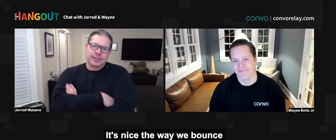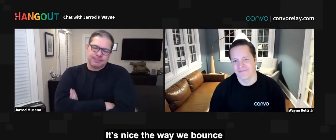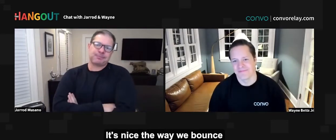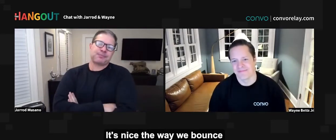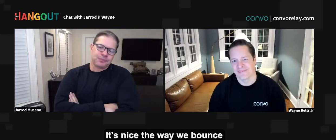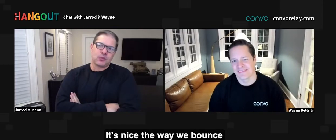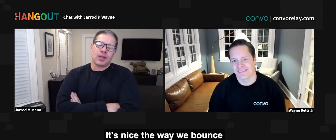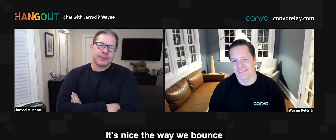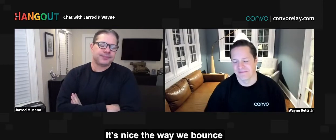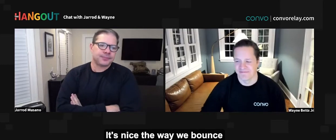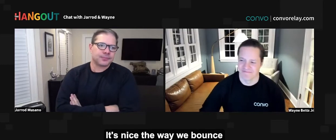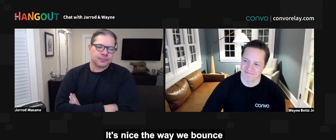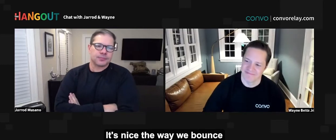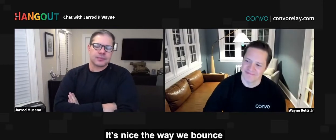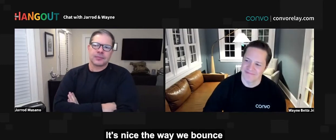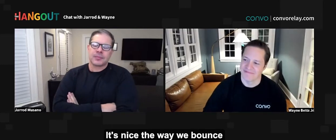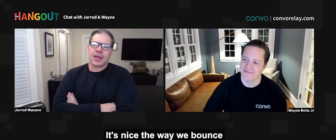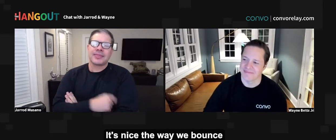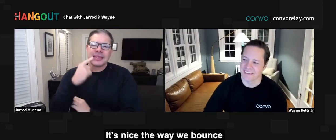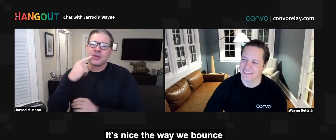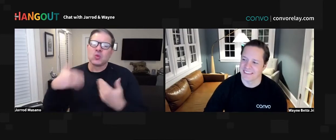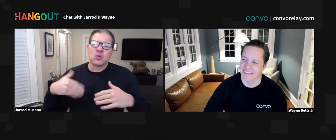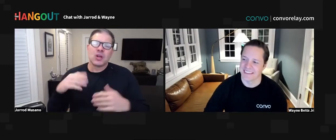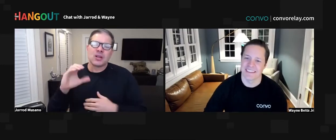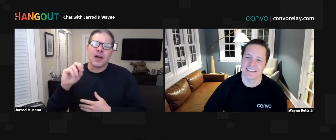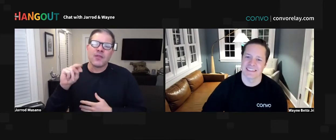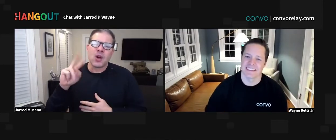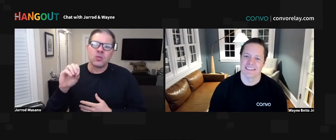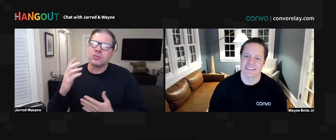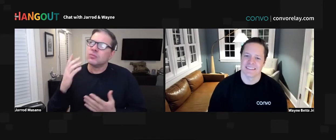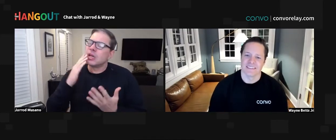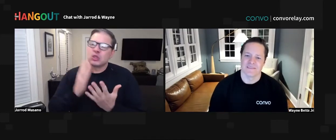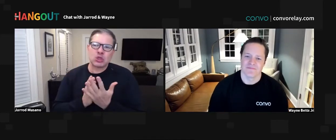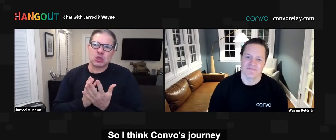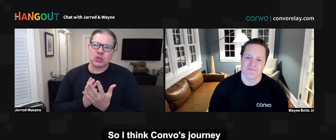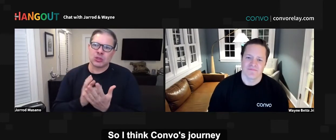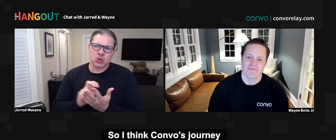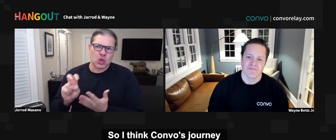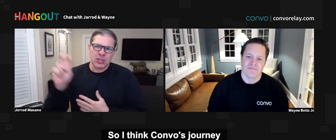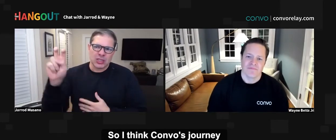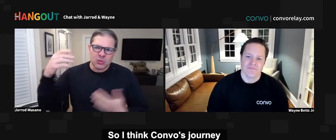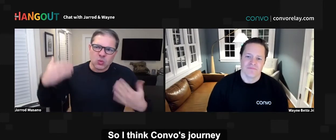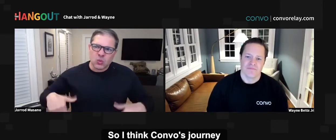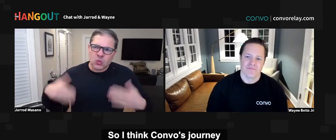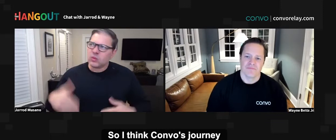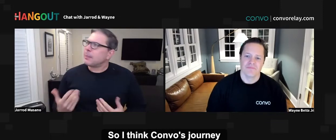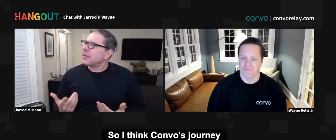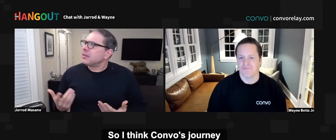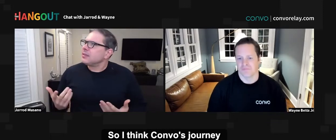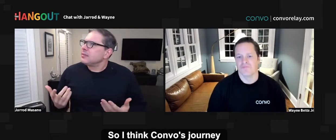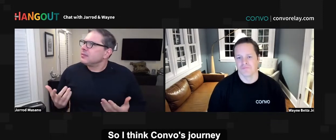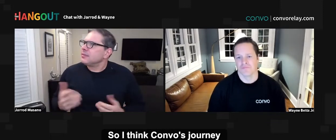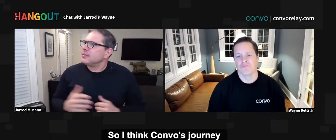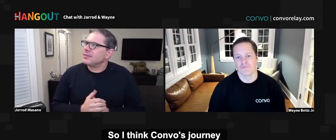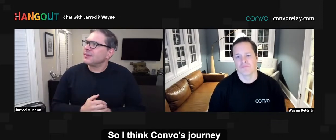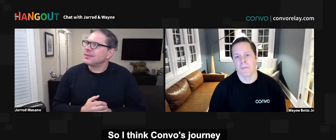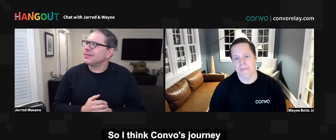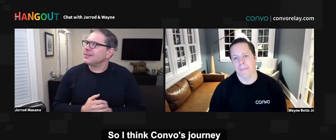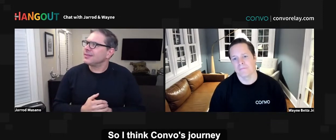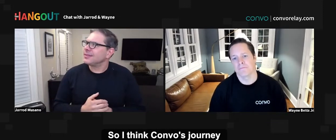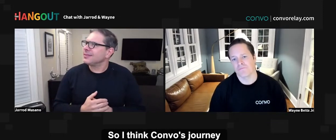nice. The way we bounce things off of each other. It's really nice. So I think Yeah. Convo's journey has